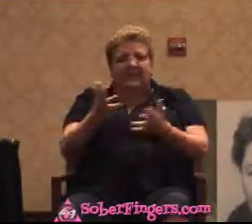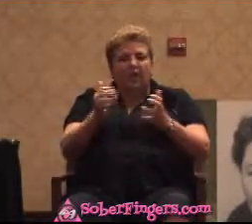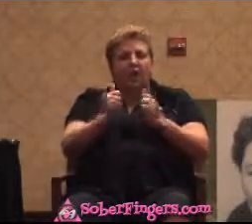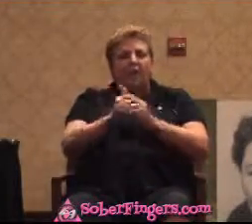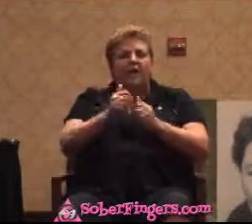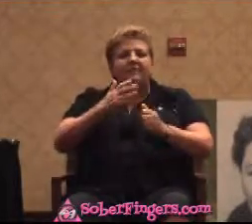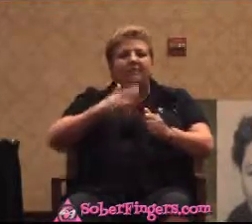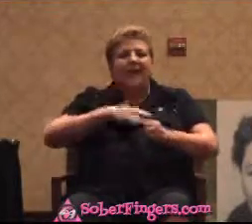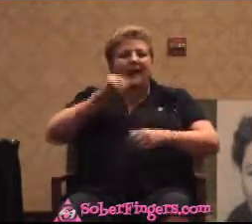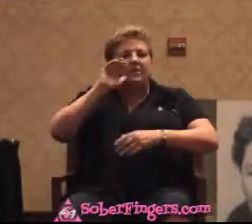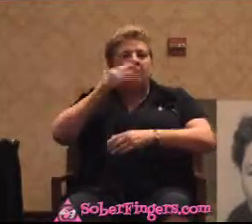whole entire pregnancy with her.